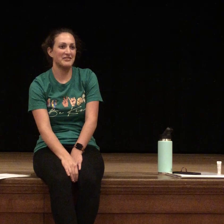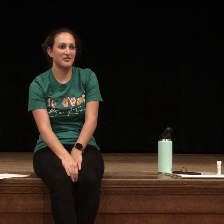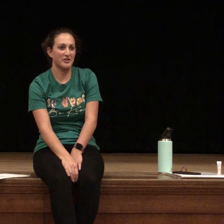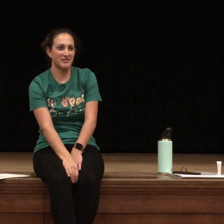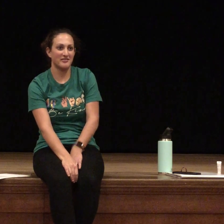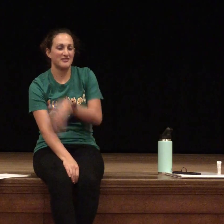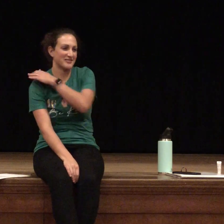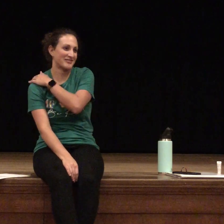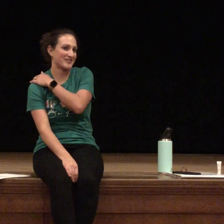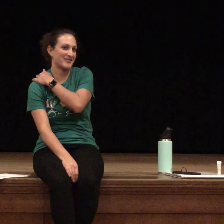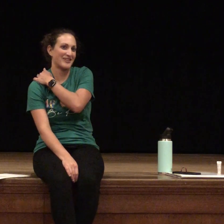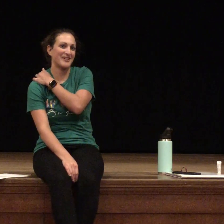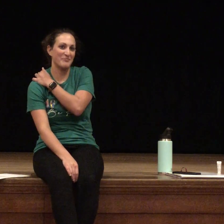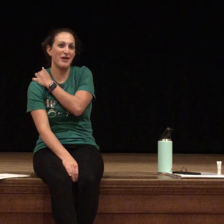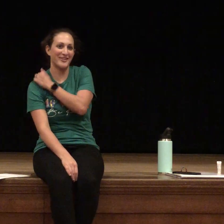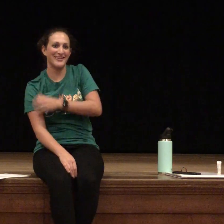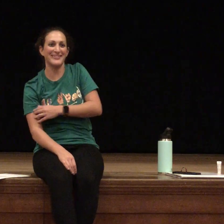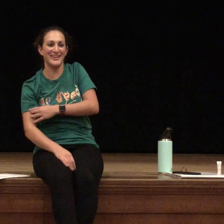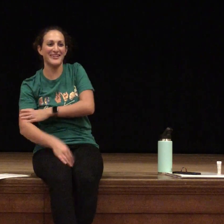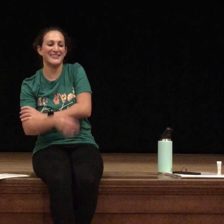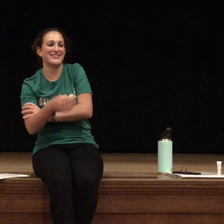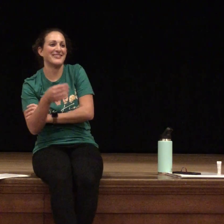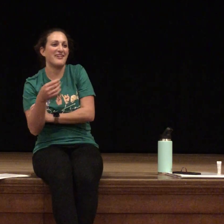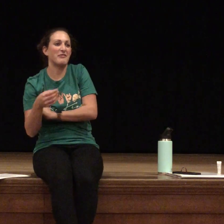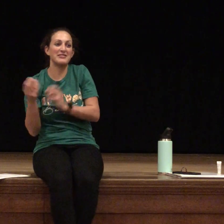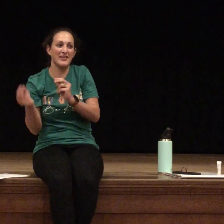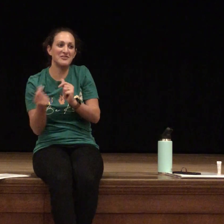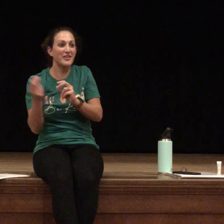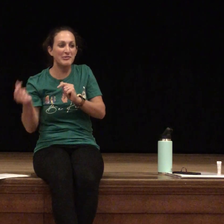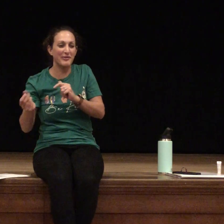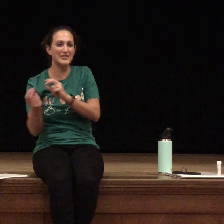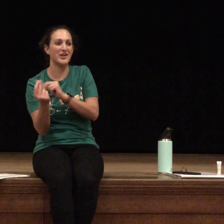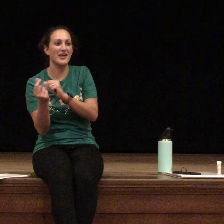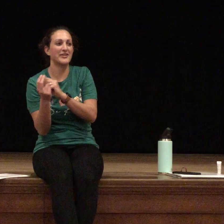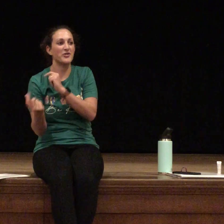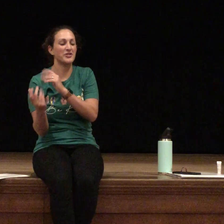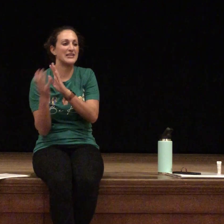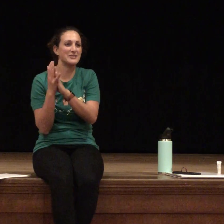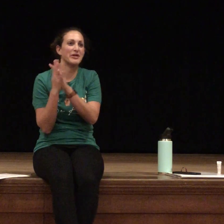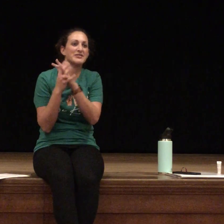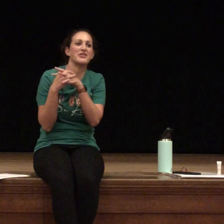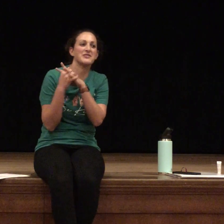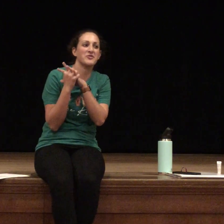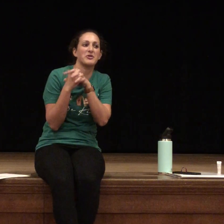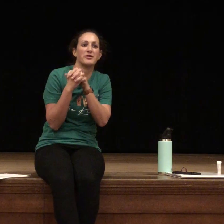it feel? A little better. Better? Yeah? Let's say that was a little bit faster. I kind of go at your guys' pace, so that was a little bit quicker.